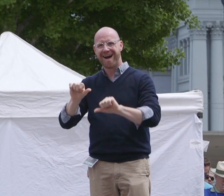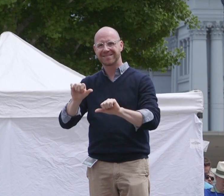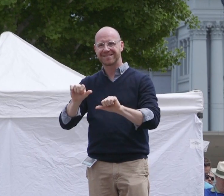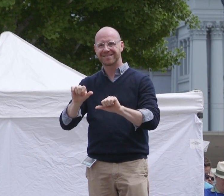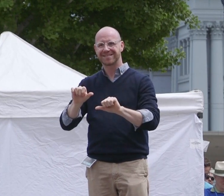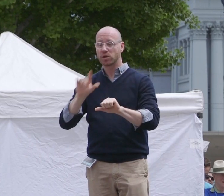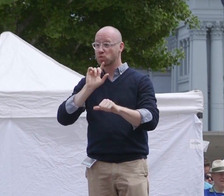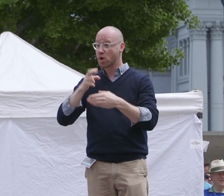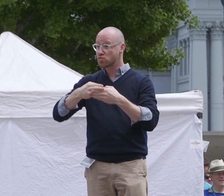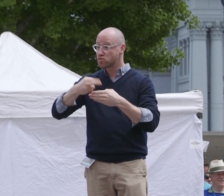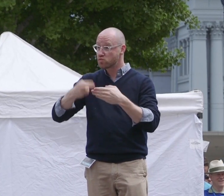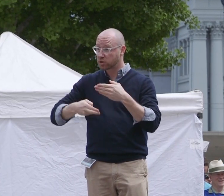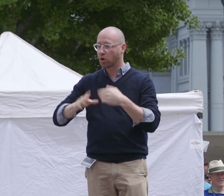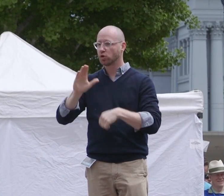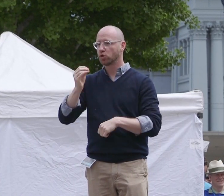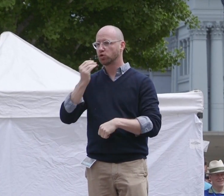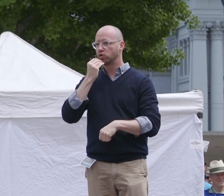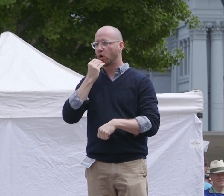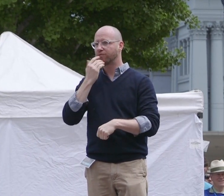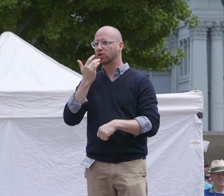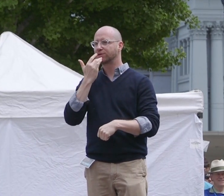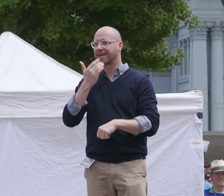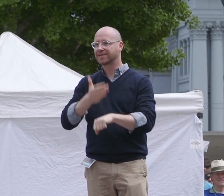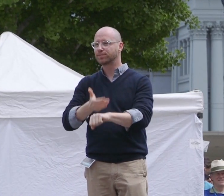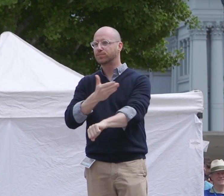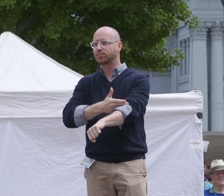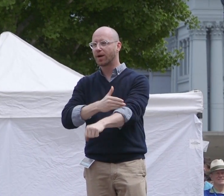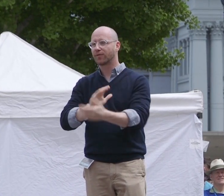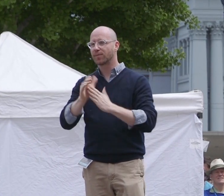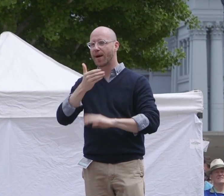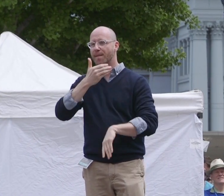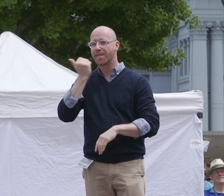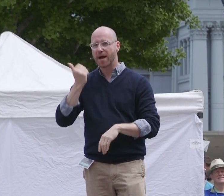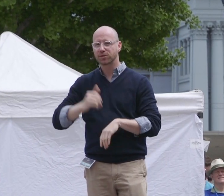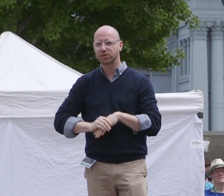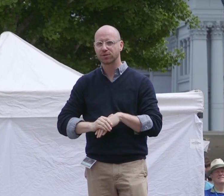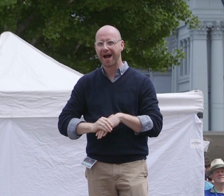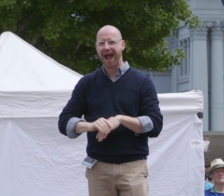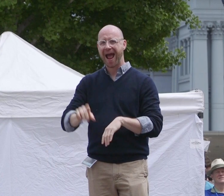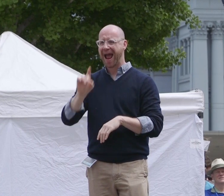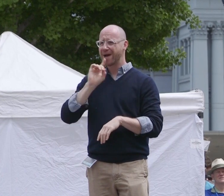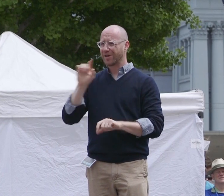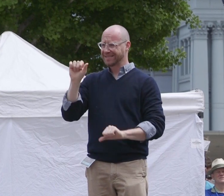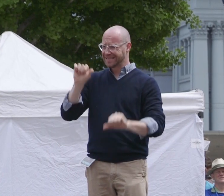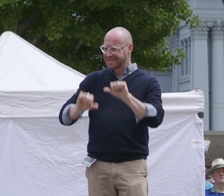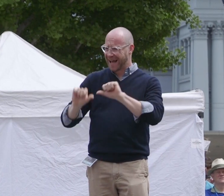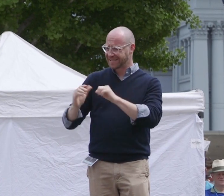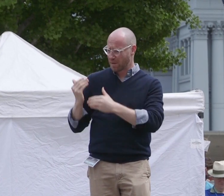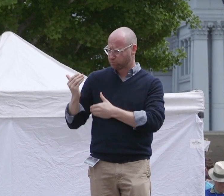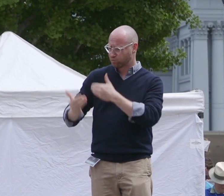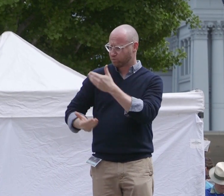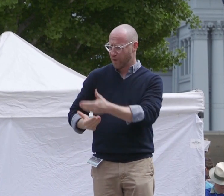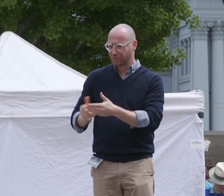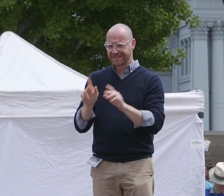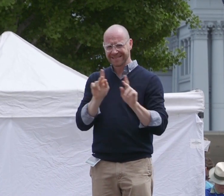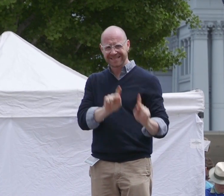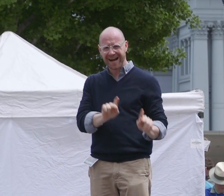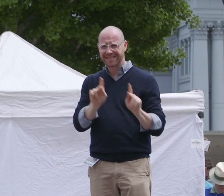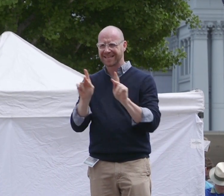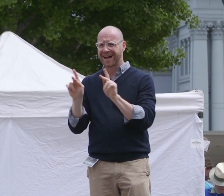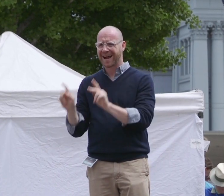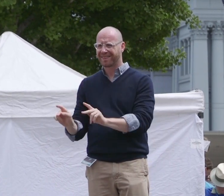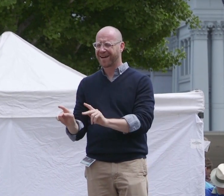better. All progress has been made using this method. Looking at what is in front of